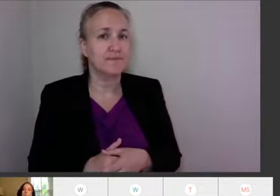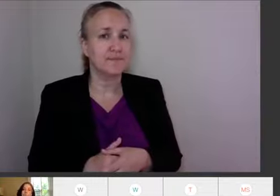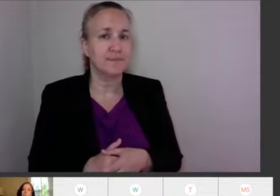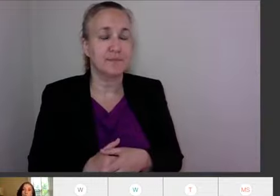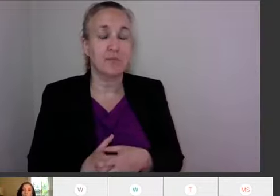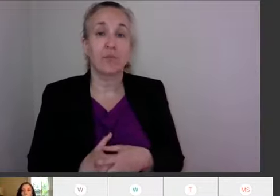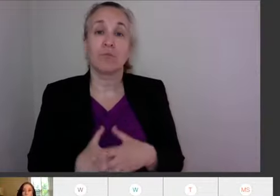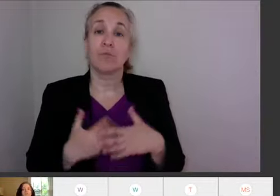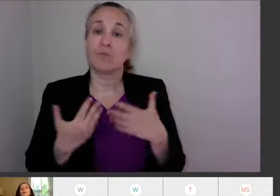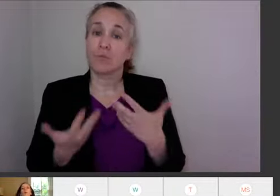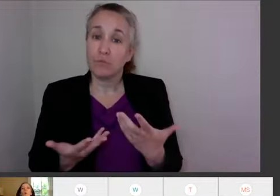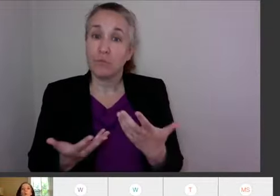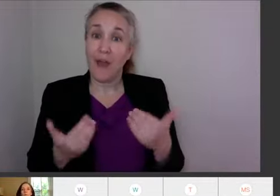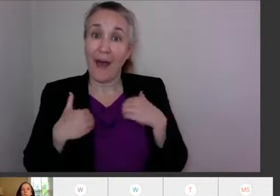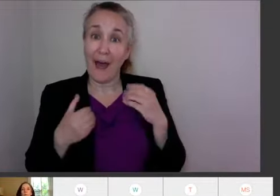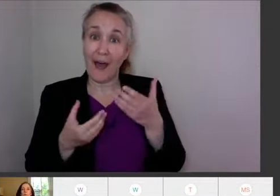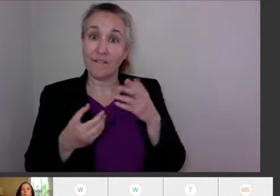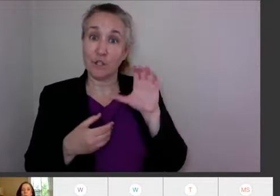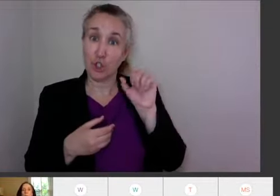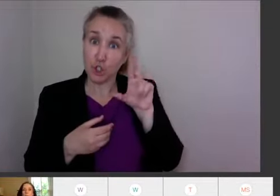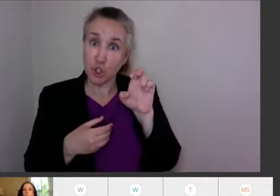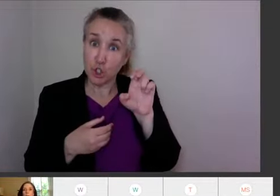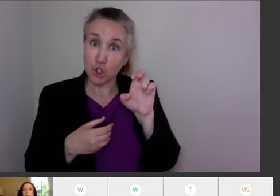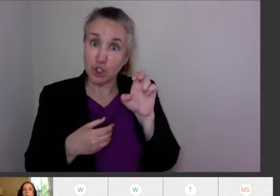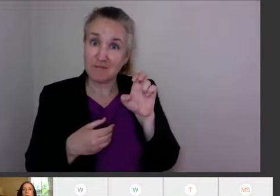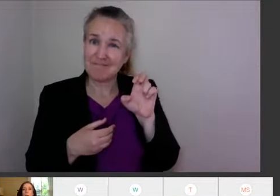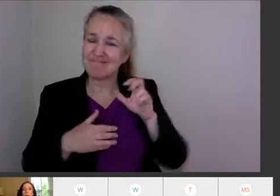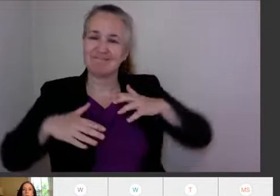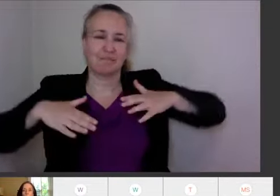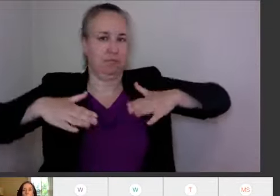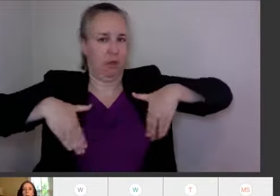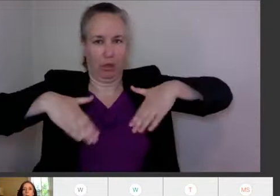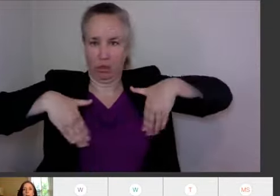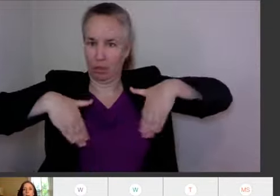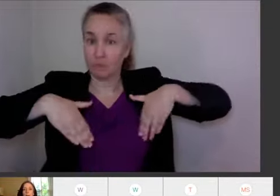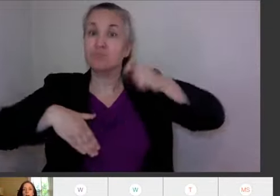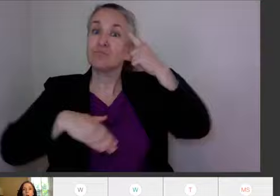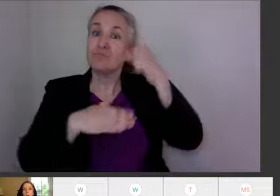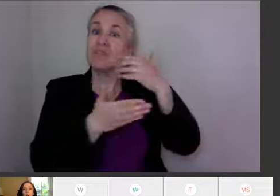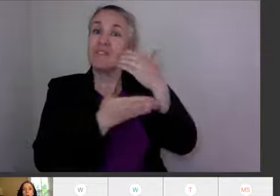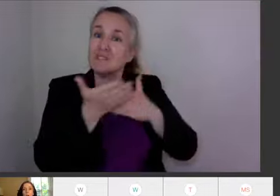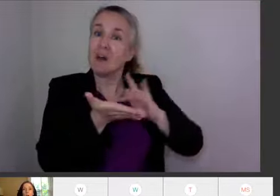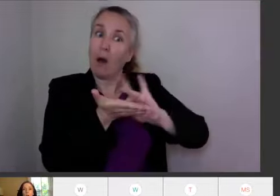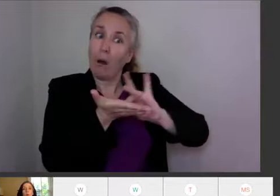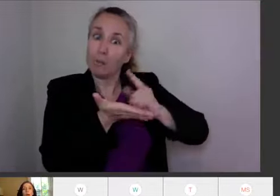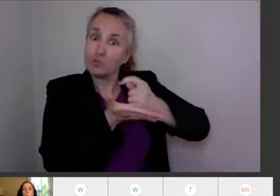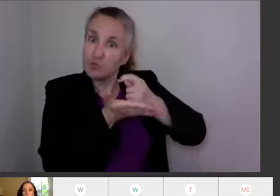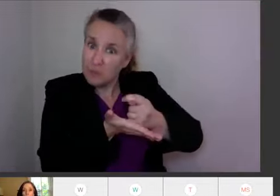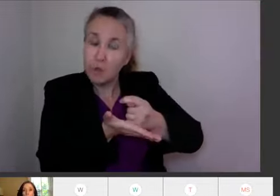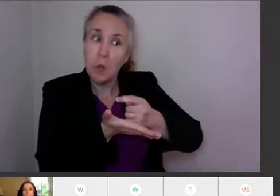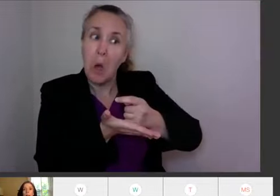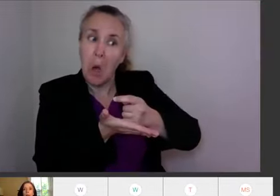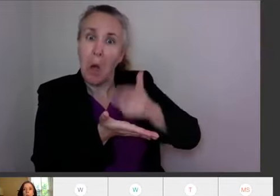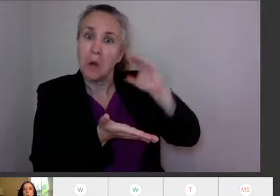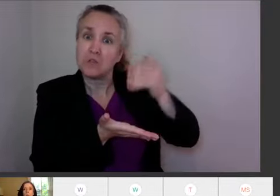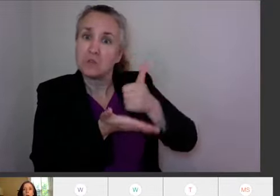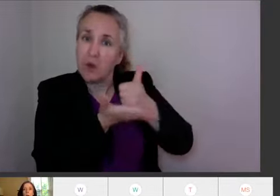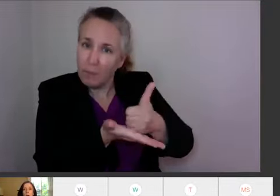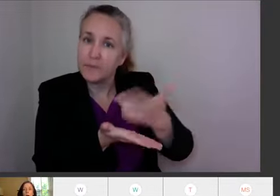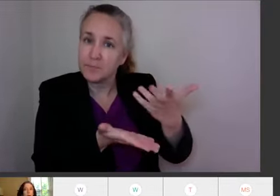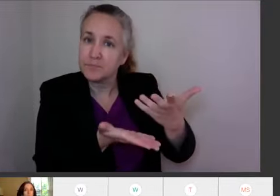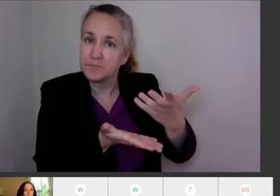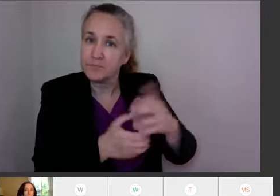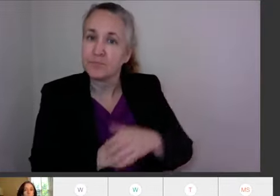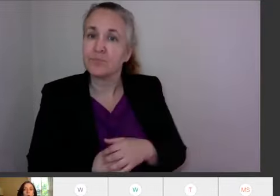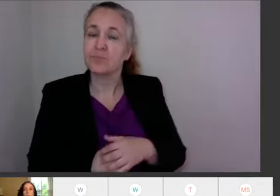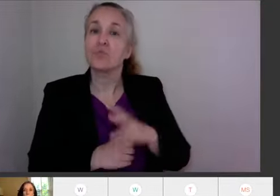no cure or specific treatment, there are some treatments that have been shown to help. And so